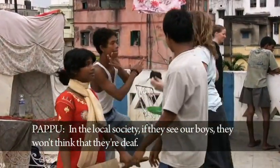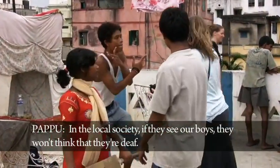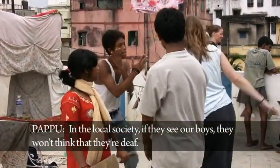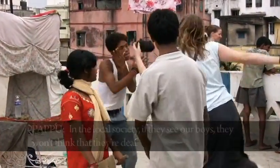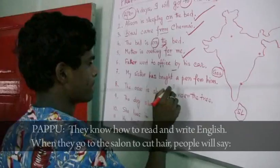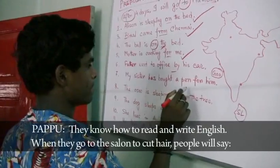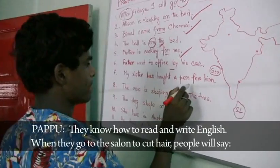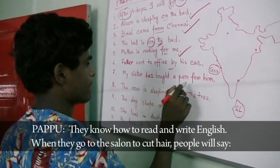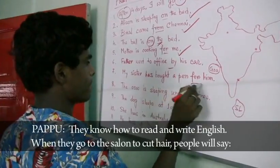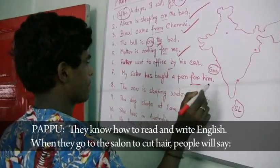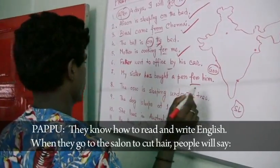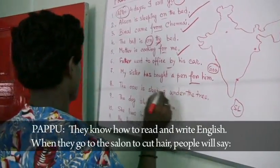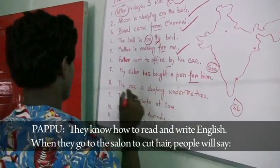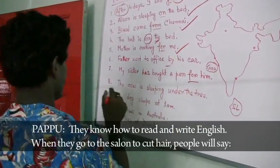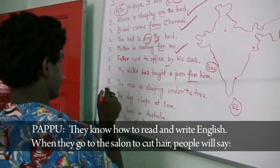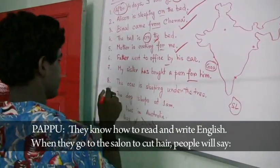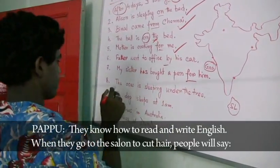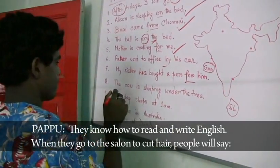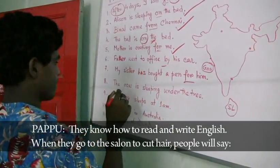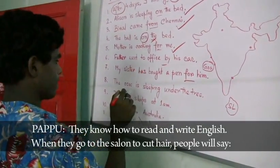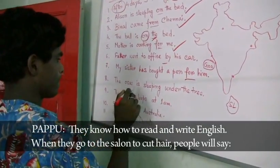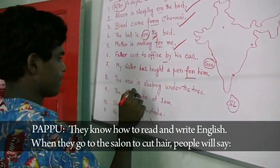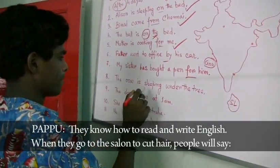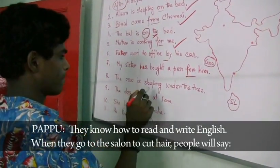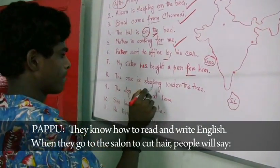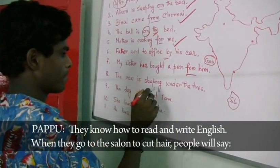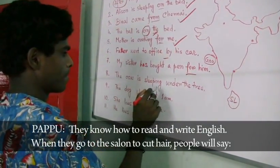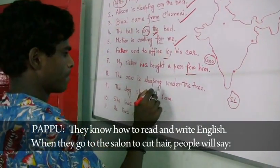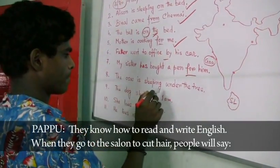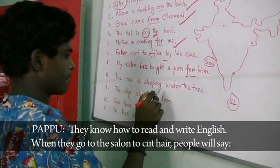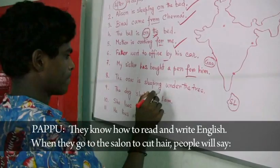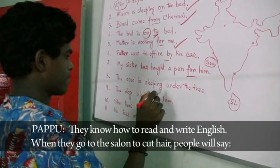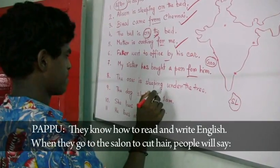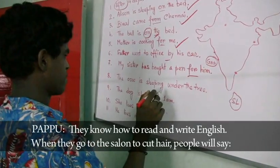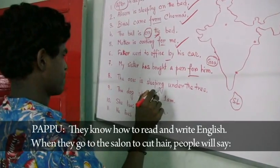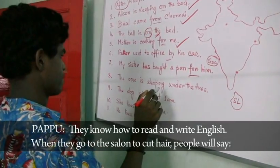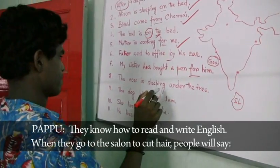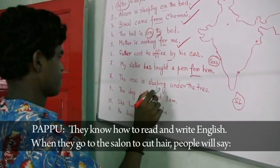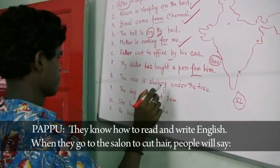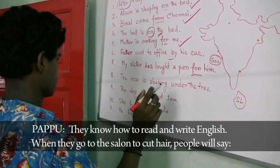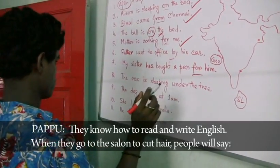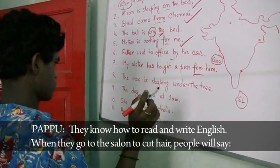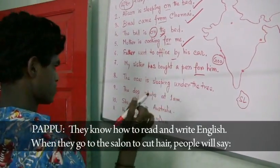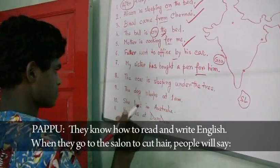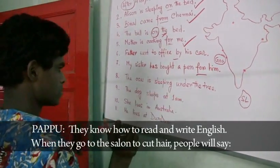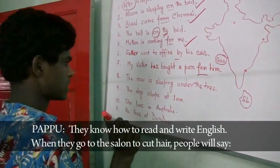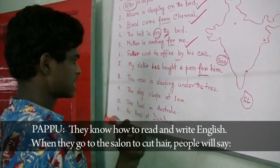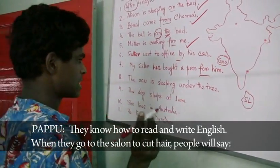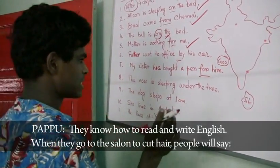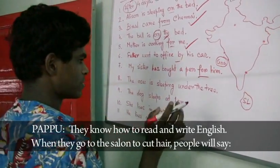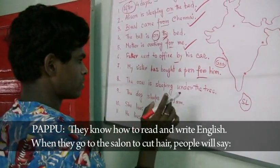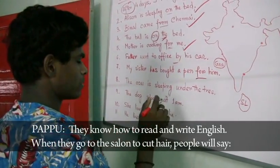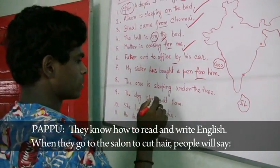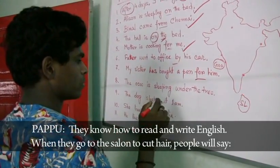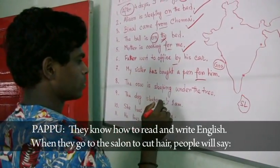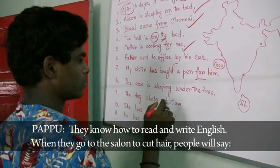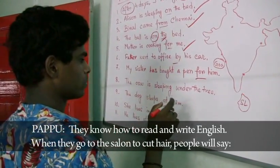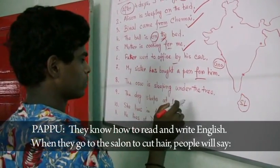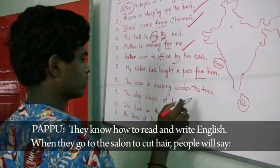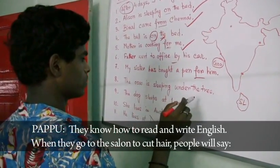They know how to write English, they can read English. When they go to salon to cut hair, all the salon guy, one day they're saying to me,